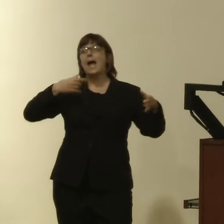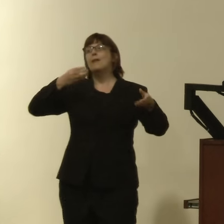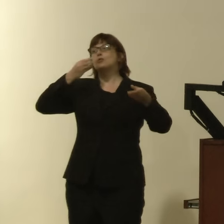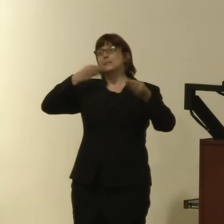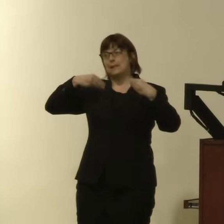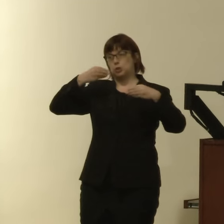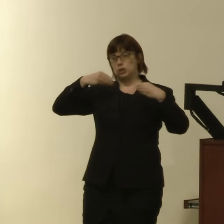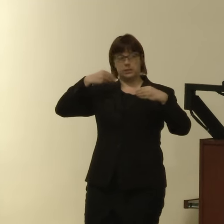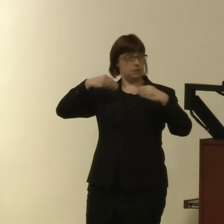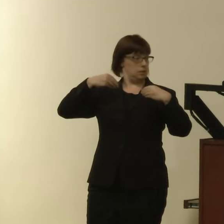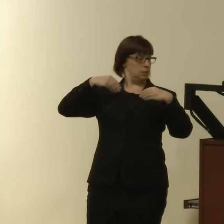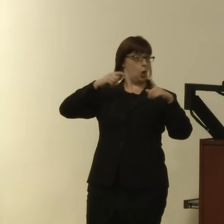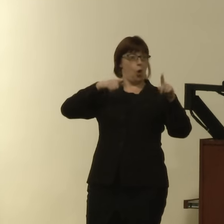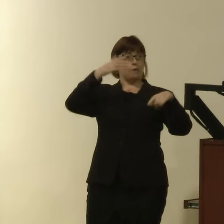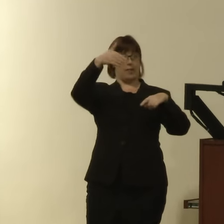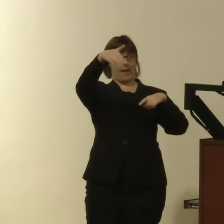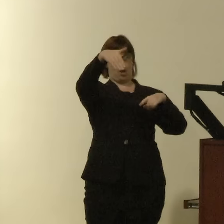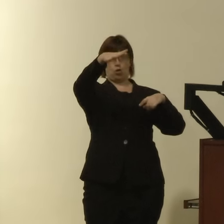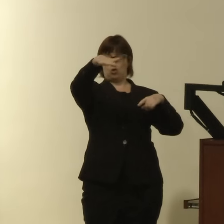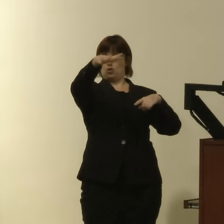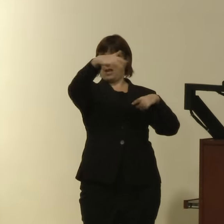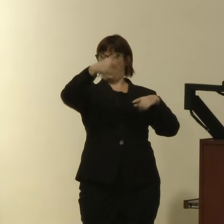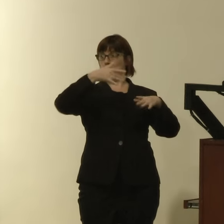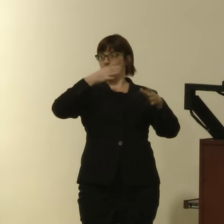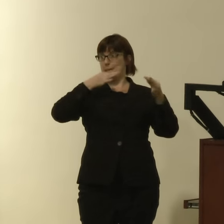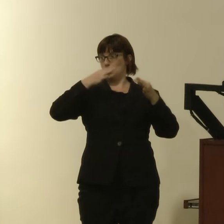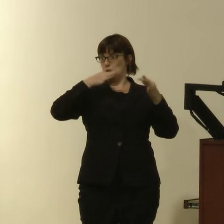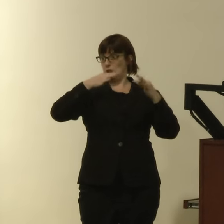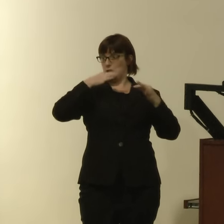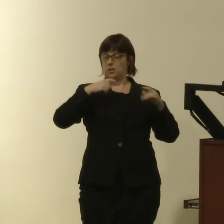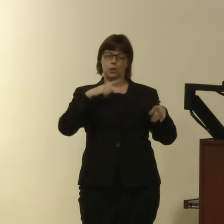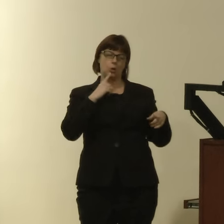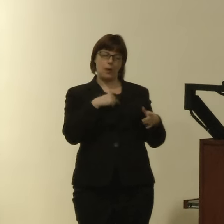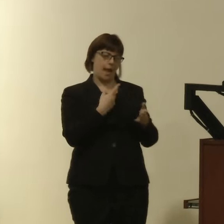Oh. You can't pry me out of here.